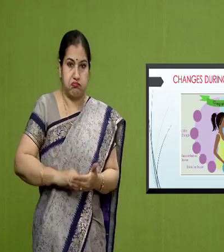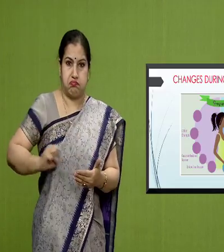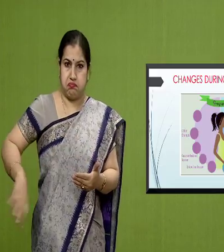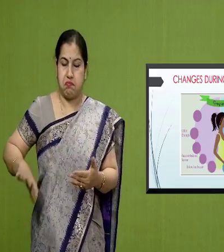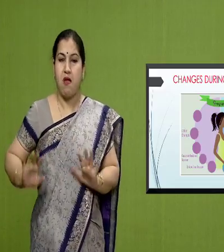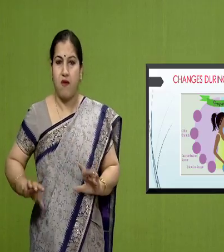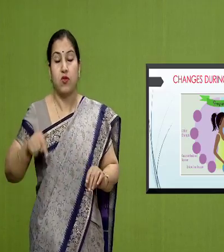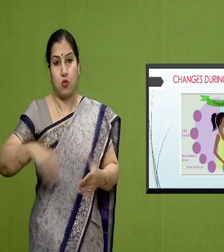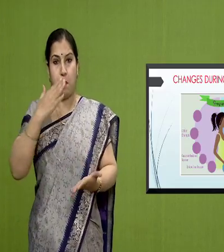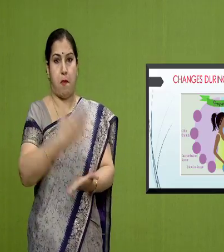it is banned.